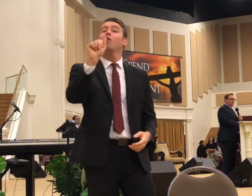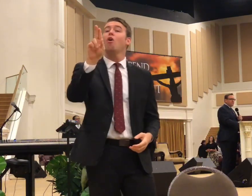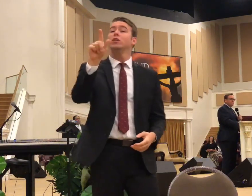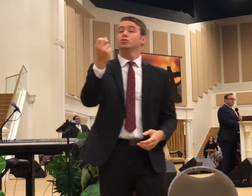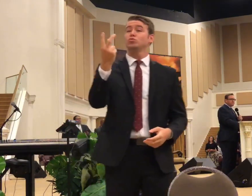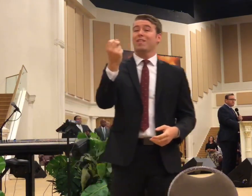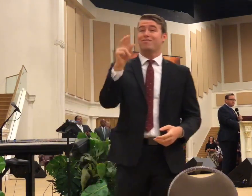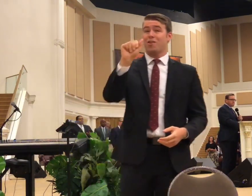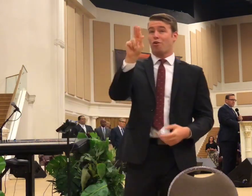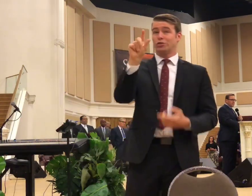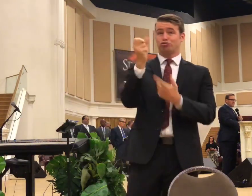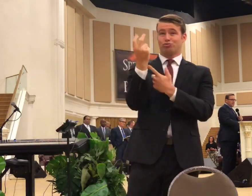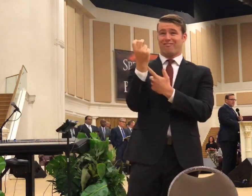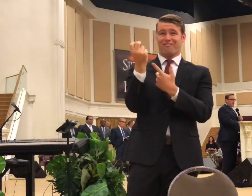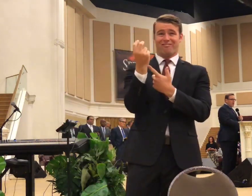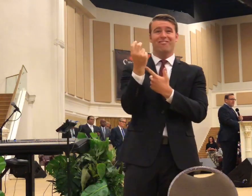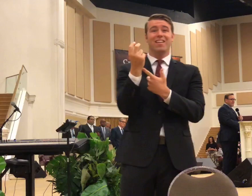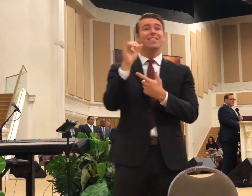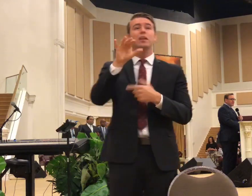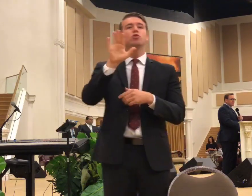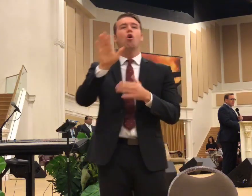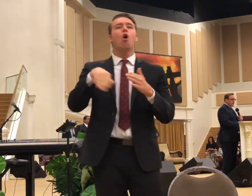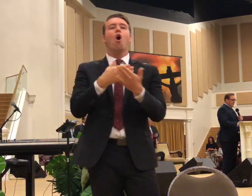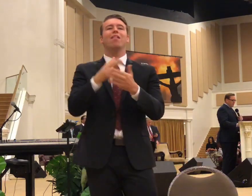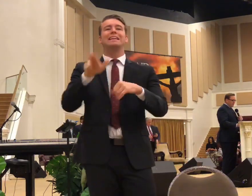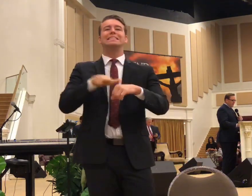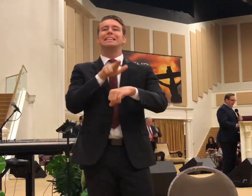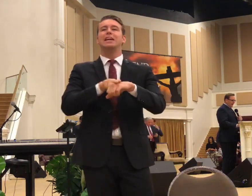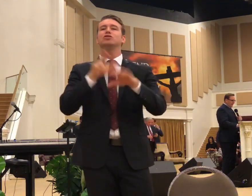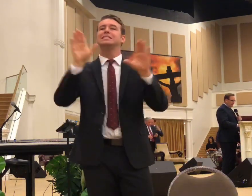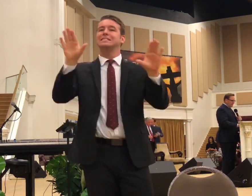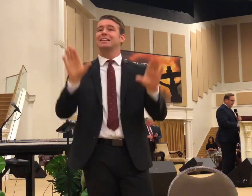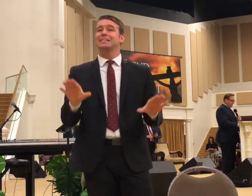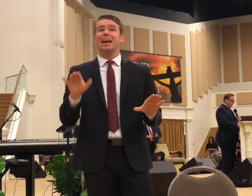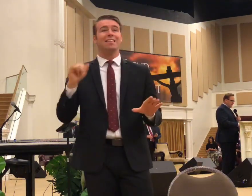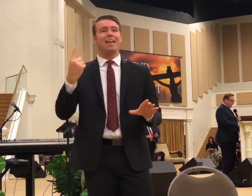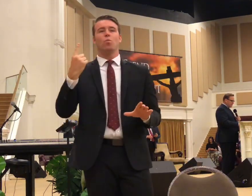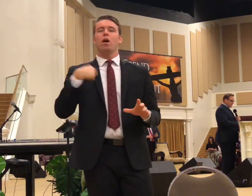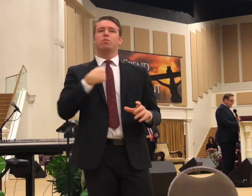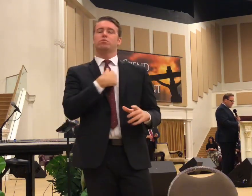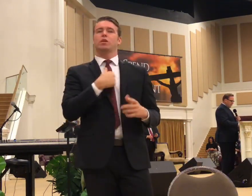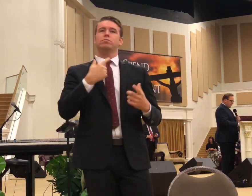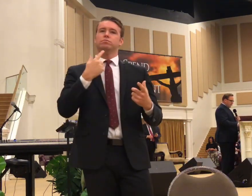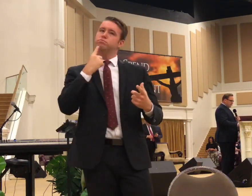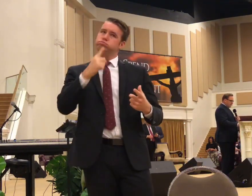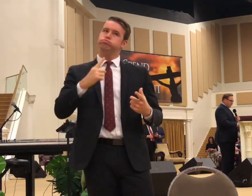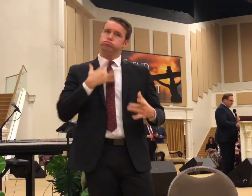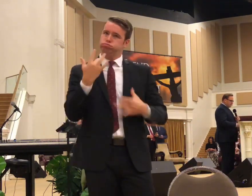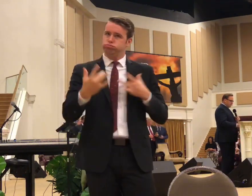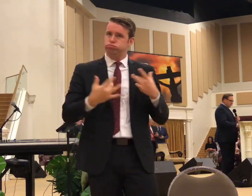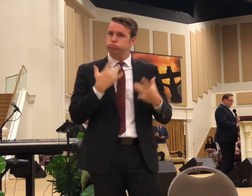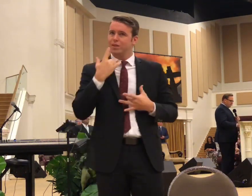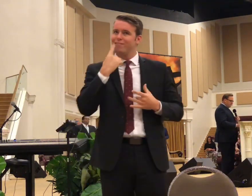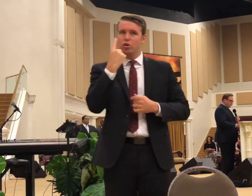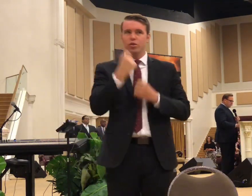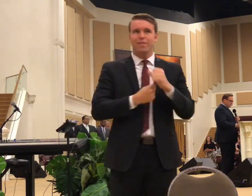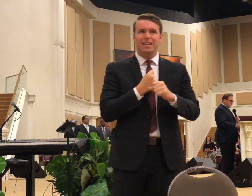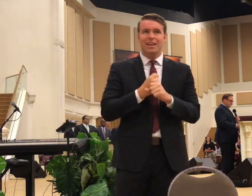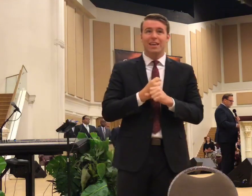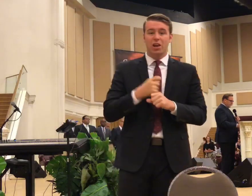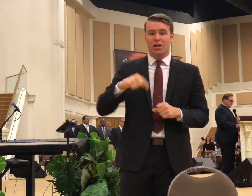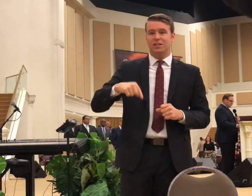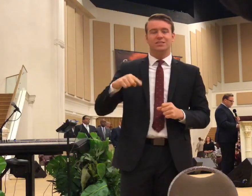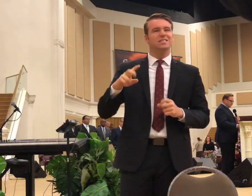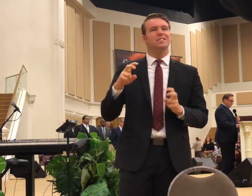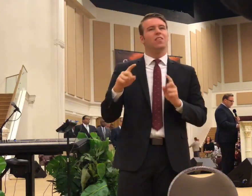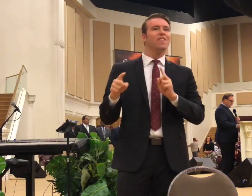August 12th. It's All Nations Sunday, one of the highlights of the year for us. And this is kind of the first of